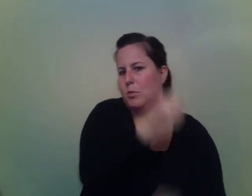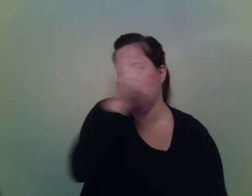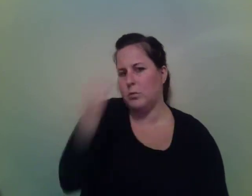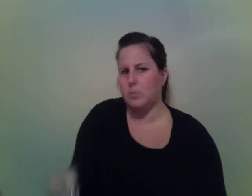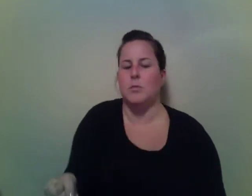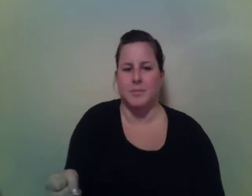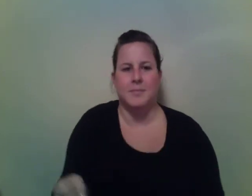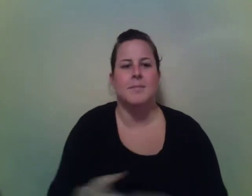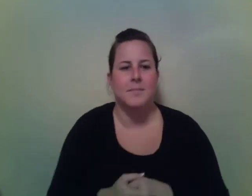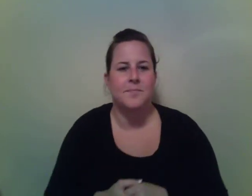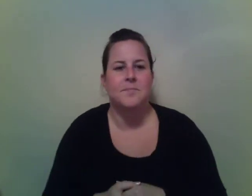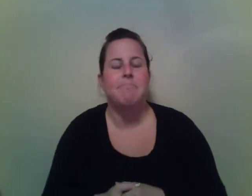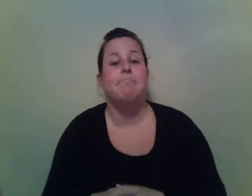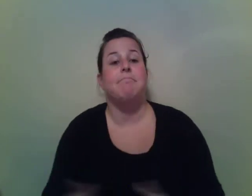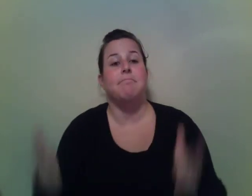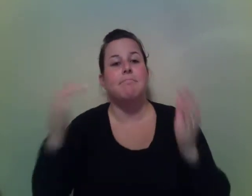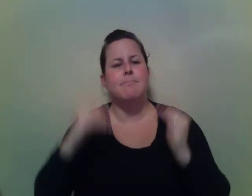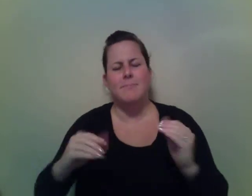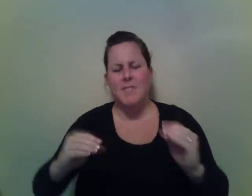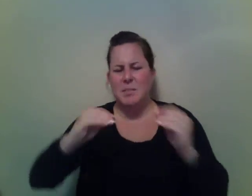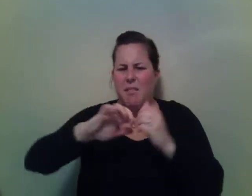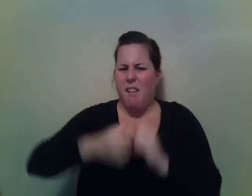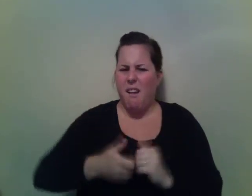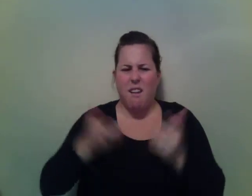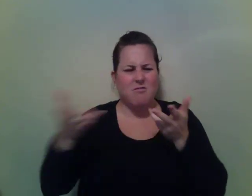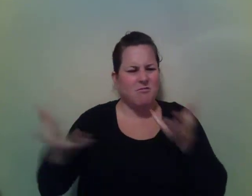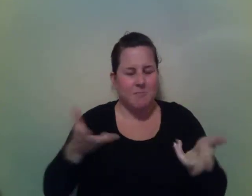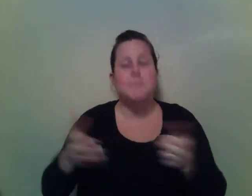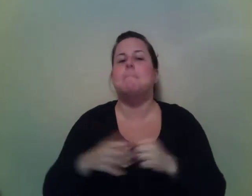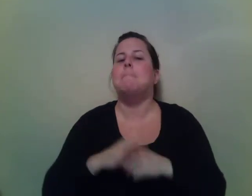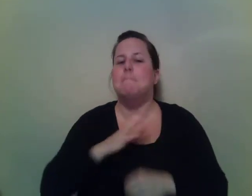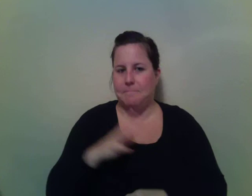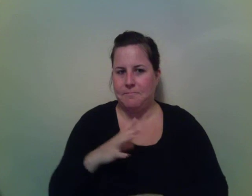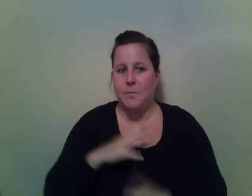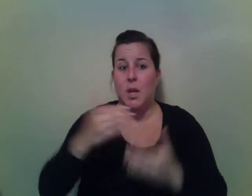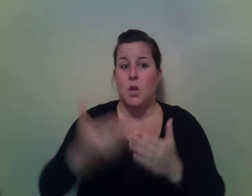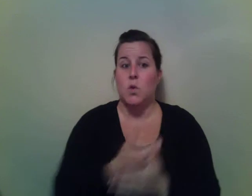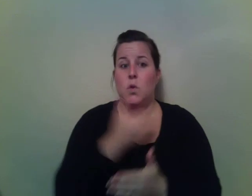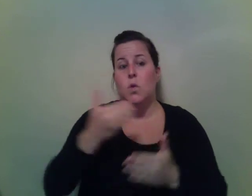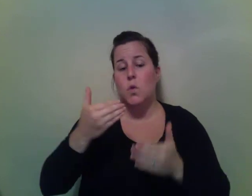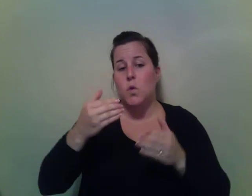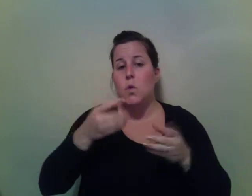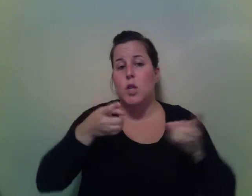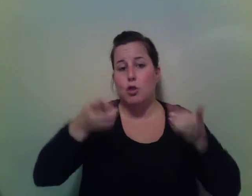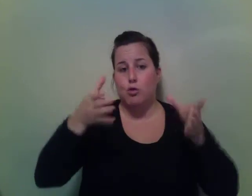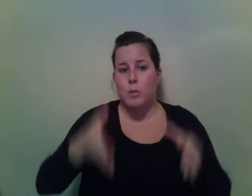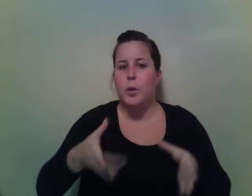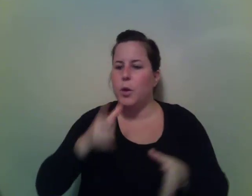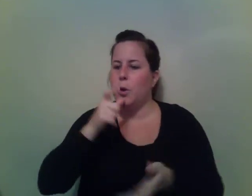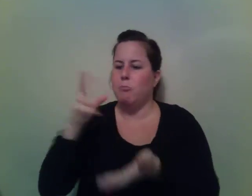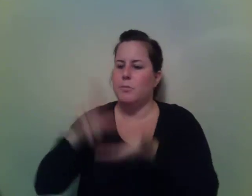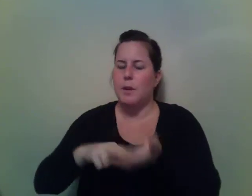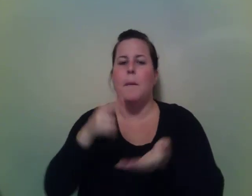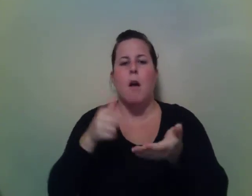So teach me how to strategically place. Well, a new distributor enrolls directly under you. So as Jane has sent out